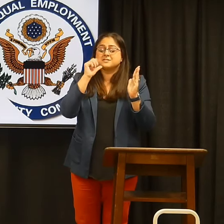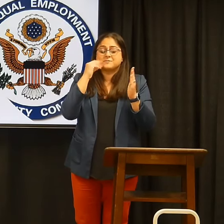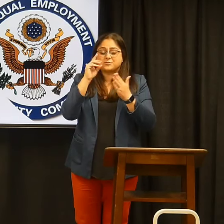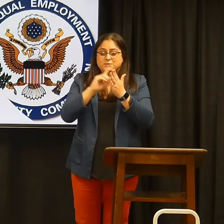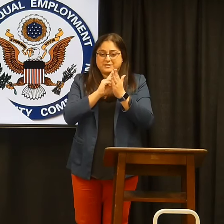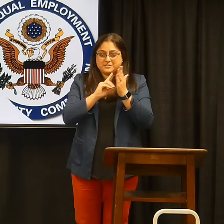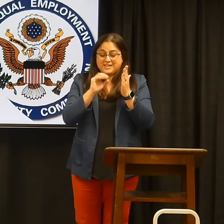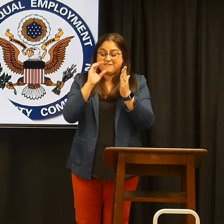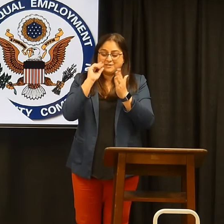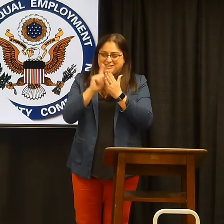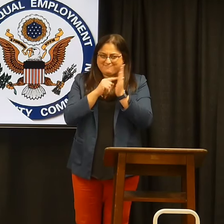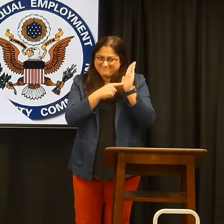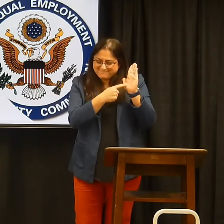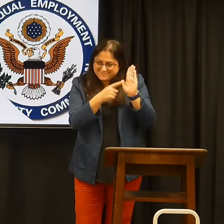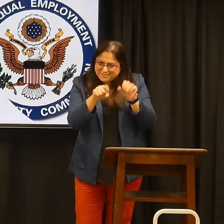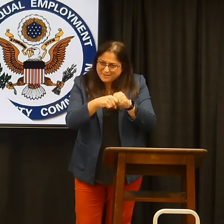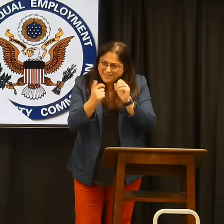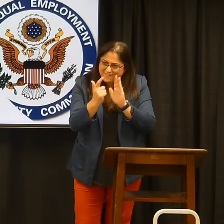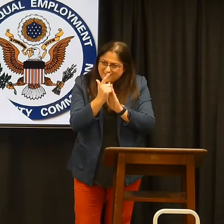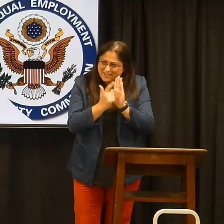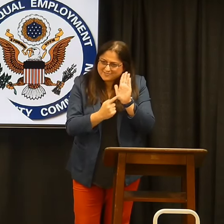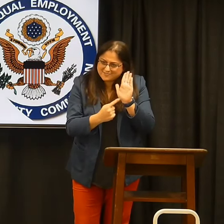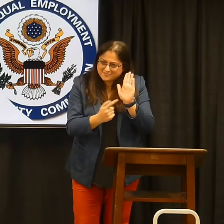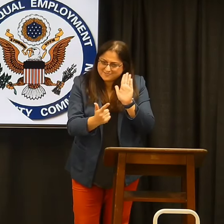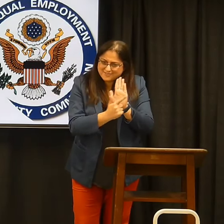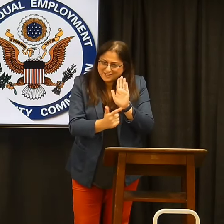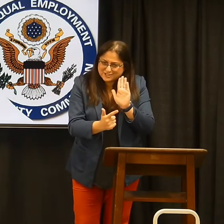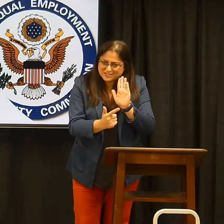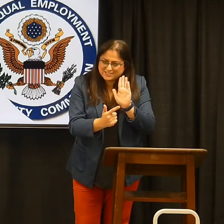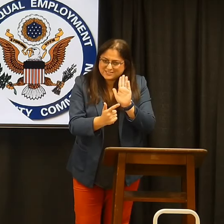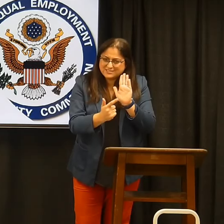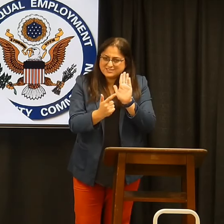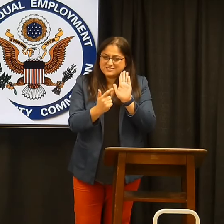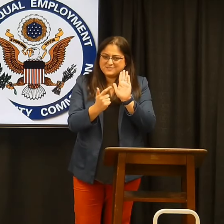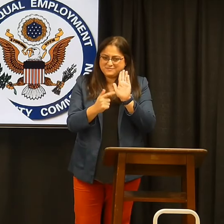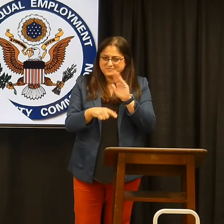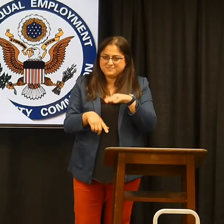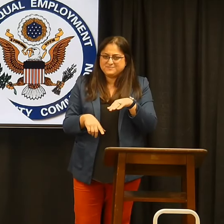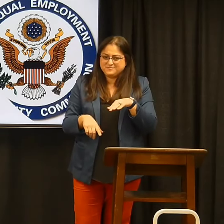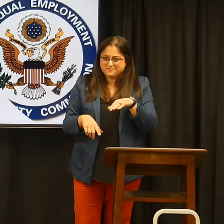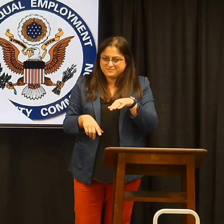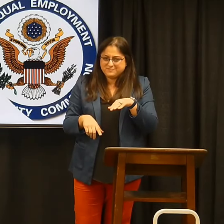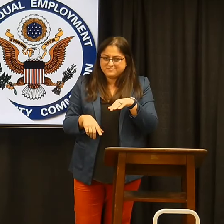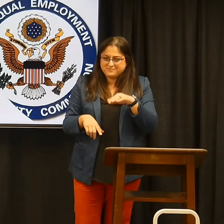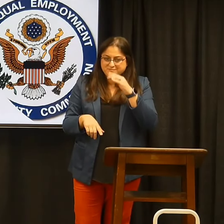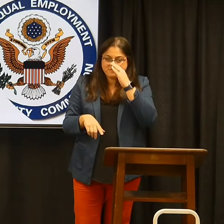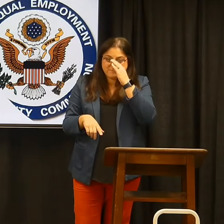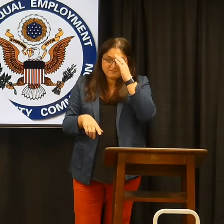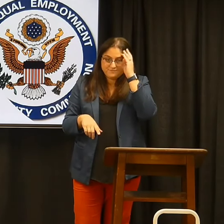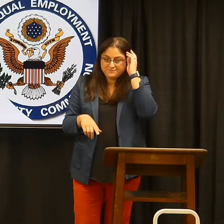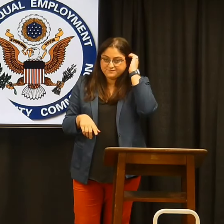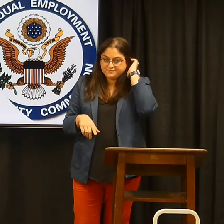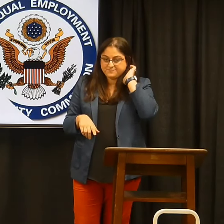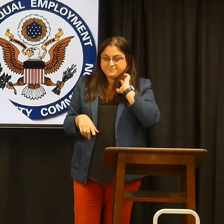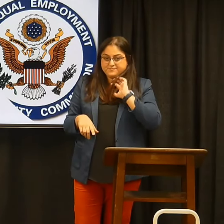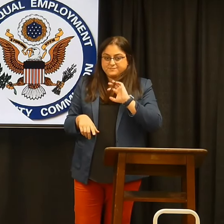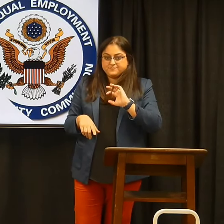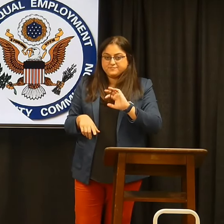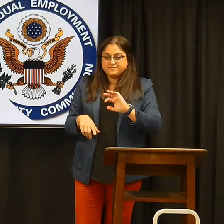companies, if they commit discrimination, that we make sure that we address those issues, that they